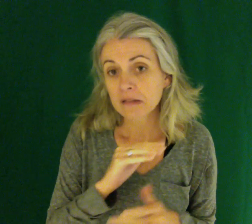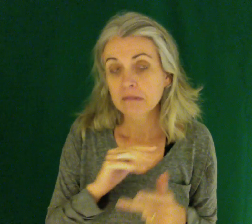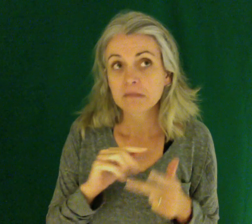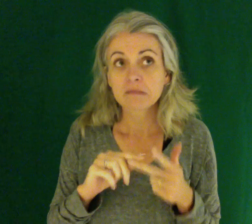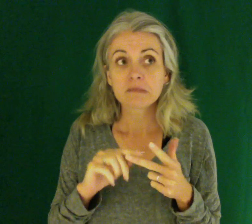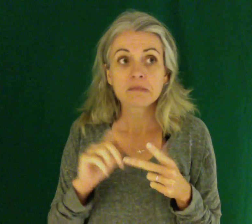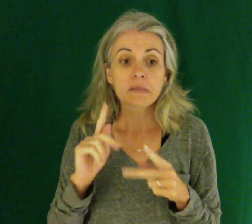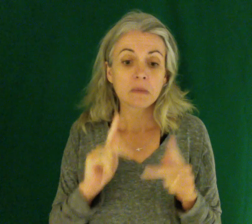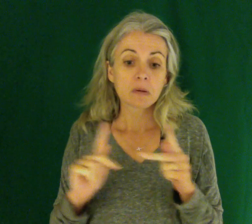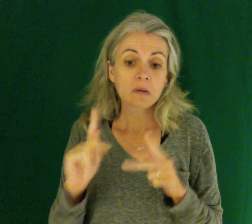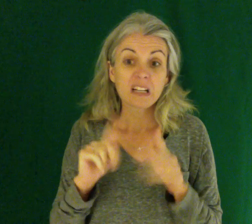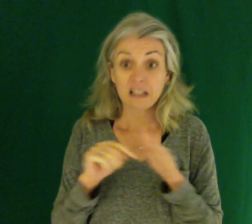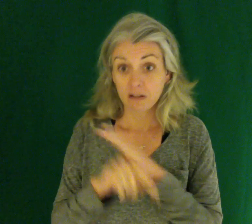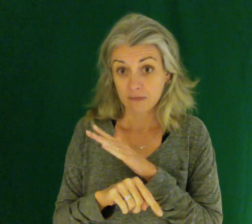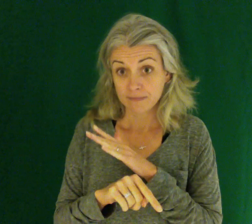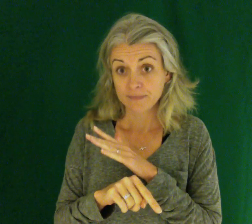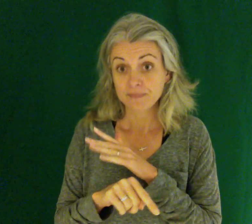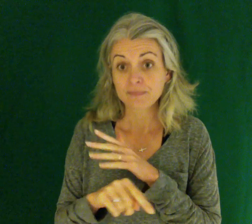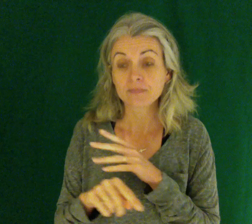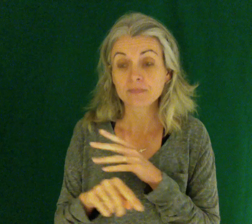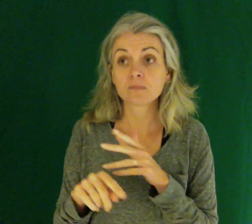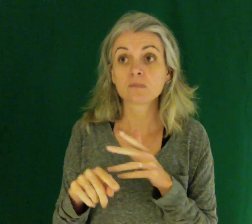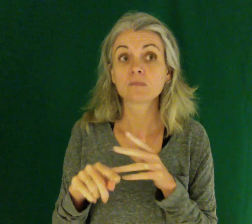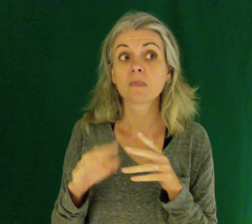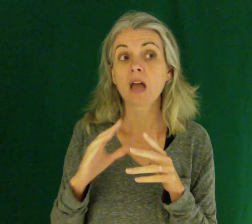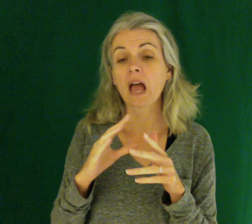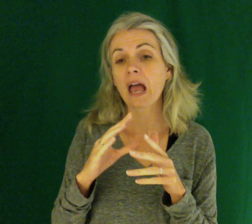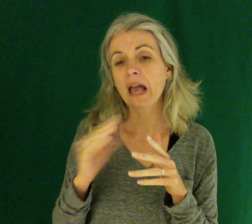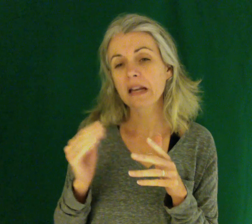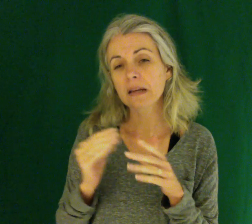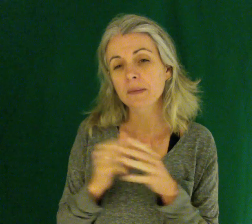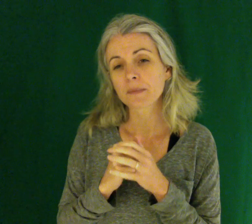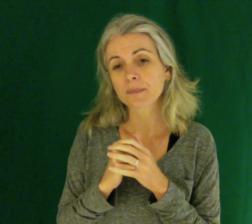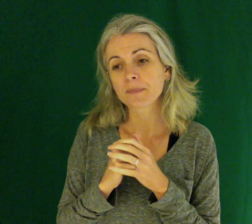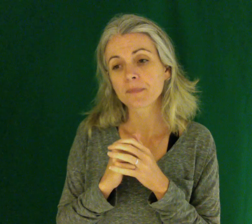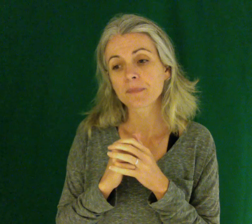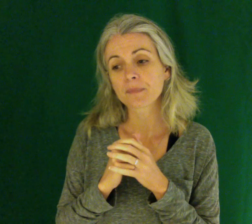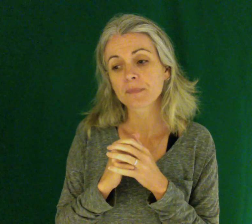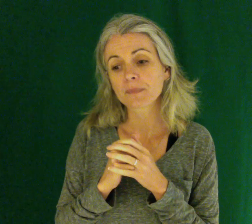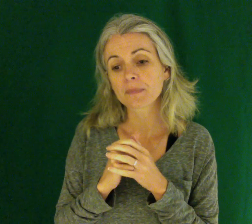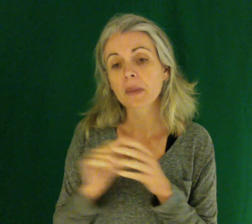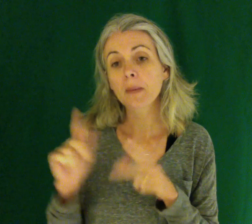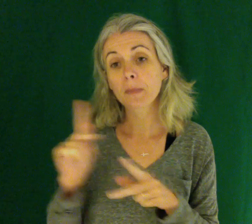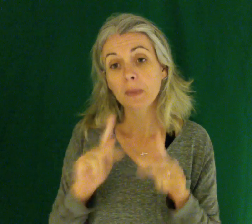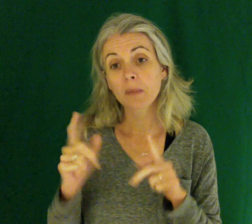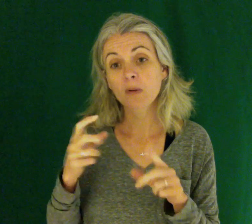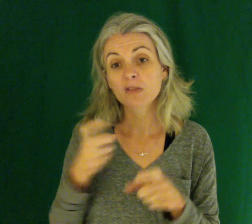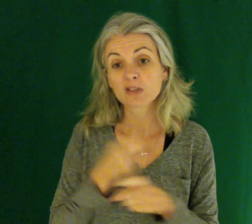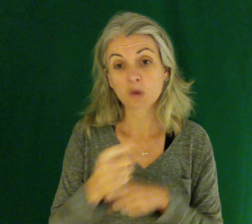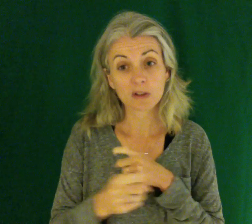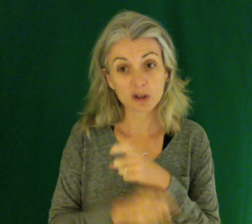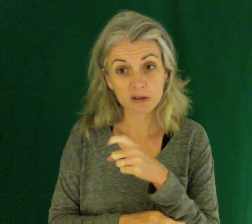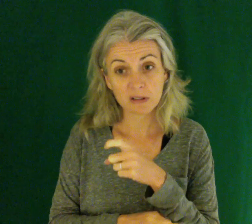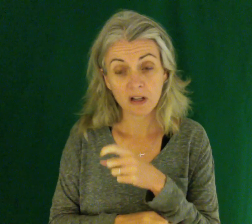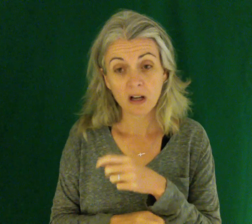people kill, and people even torture. Generally speaking,